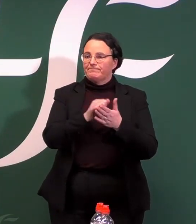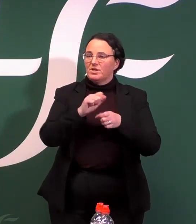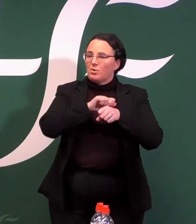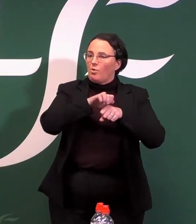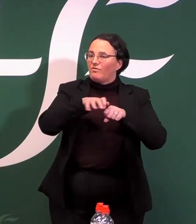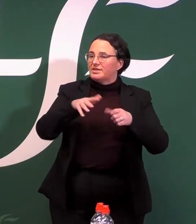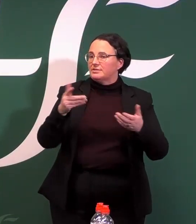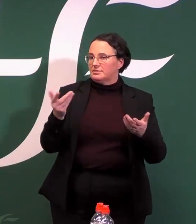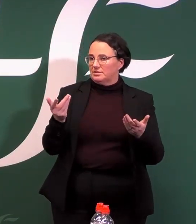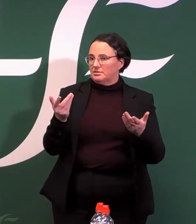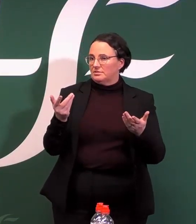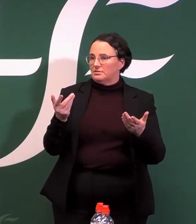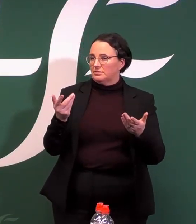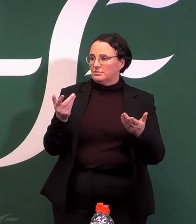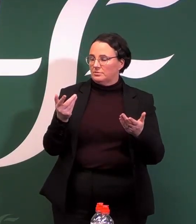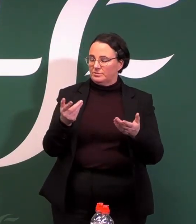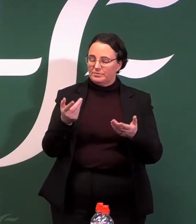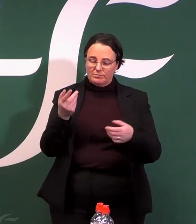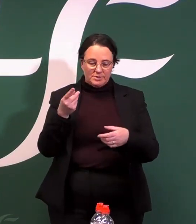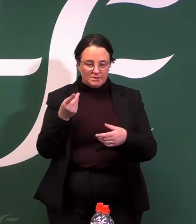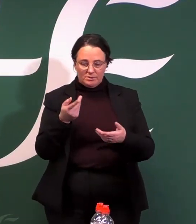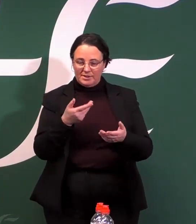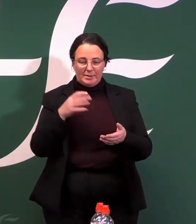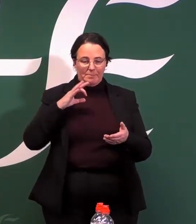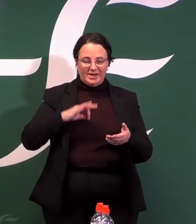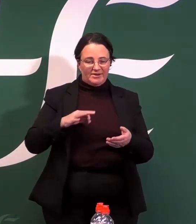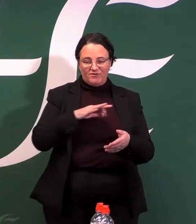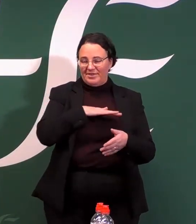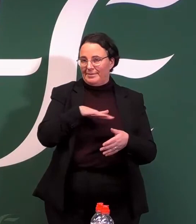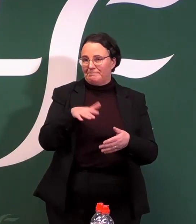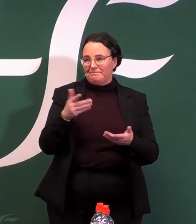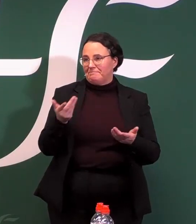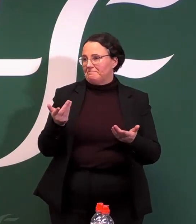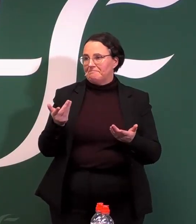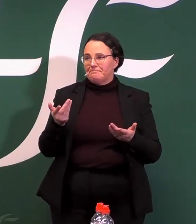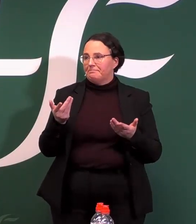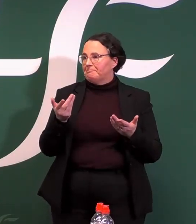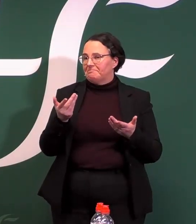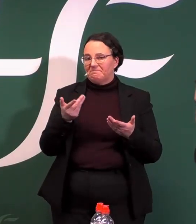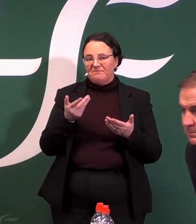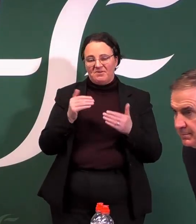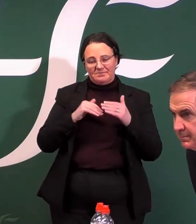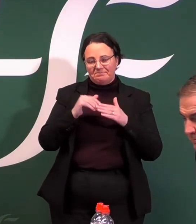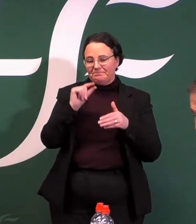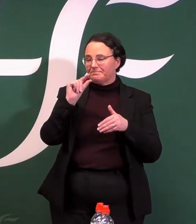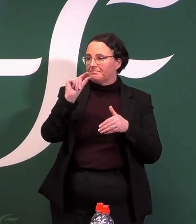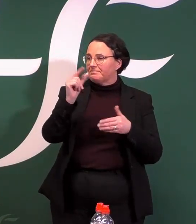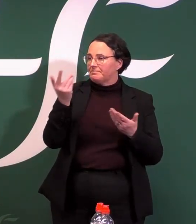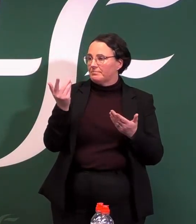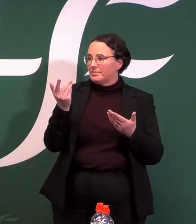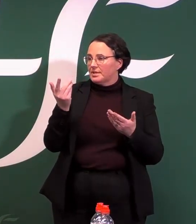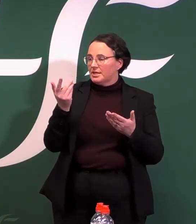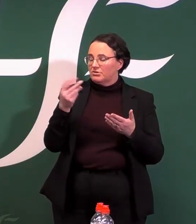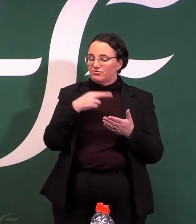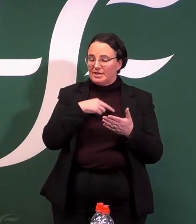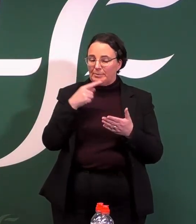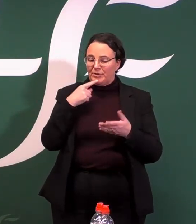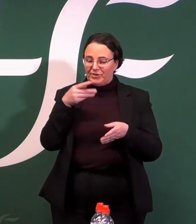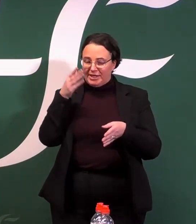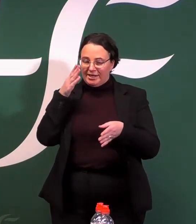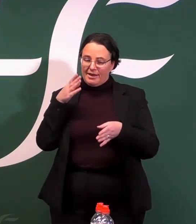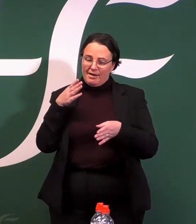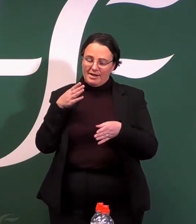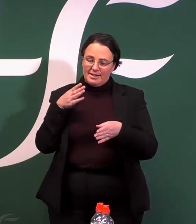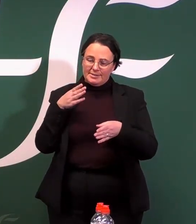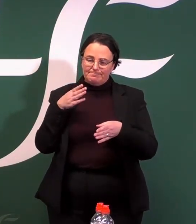net benefit to them was actually very, very minimum, but the net harm to them was huge in terms